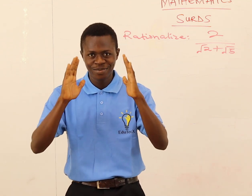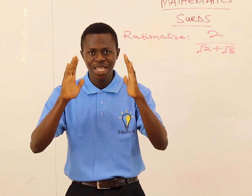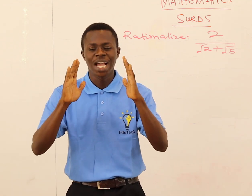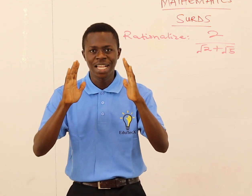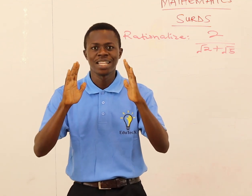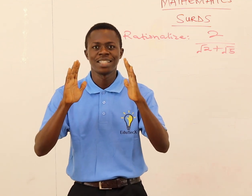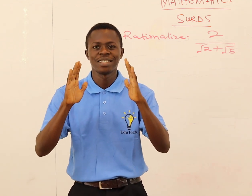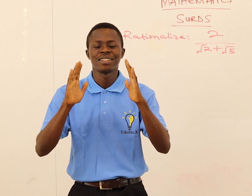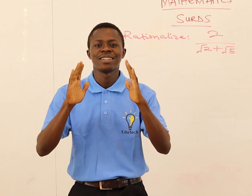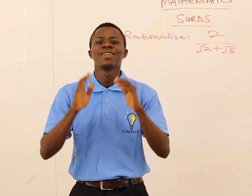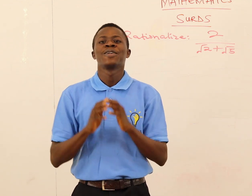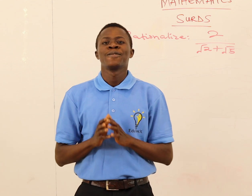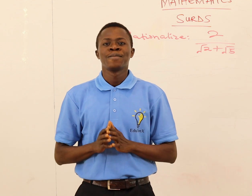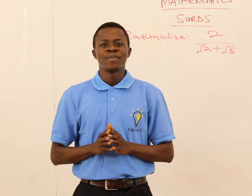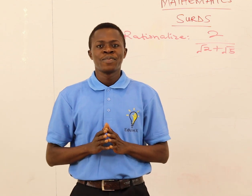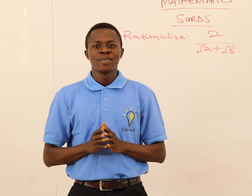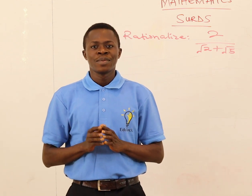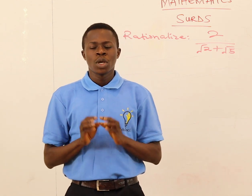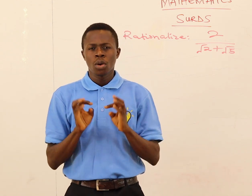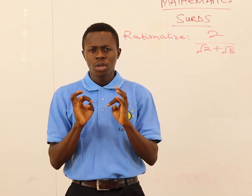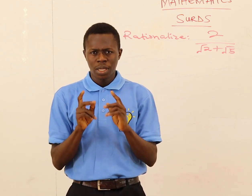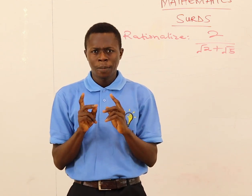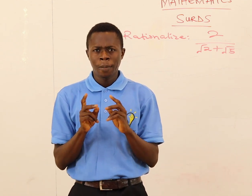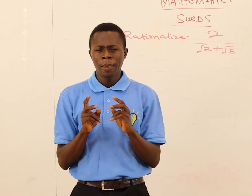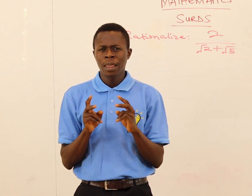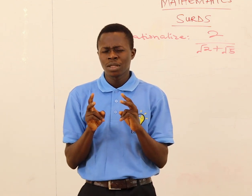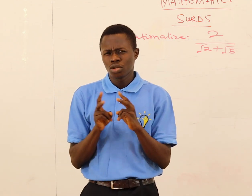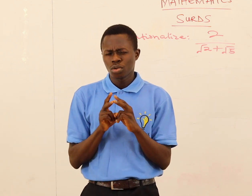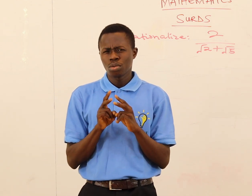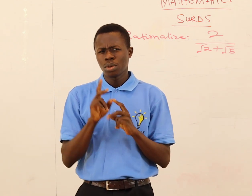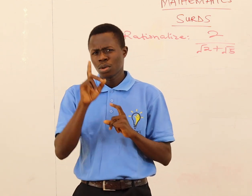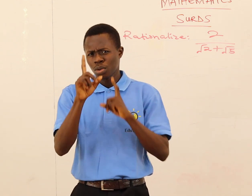So I urge you to kindly focus in this particular lesson.